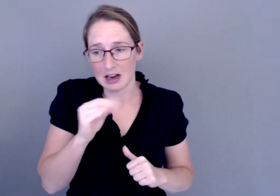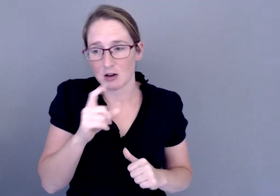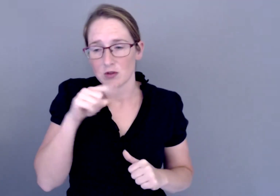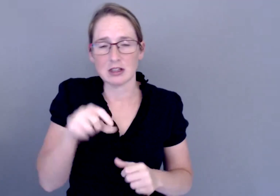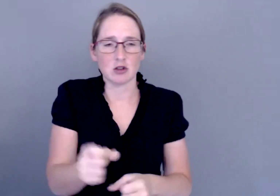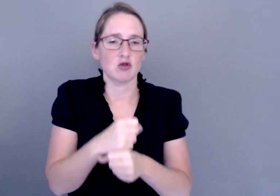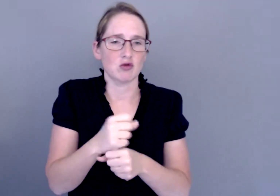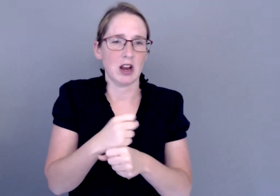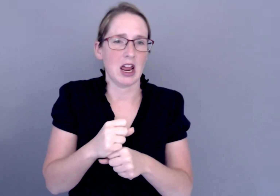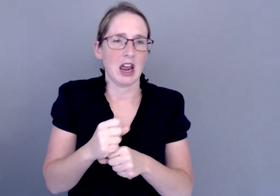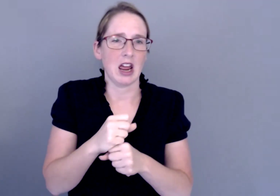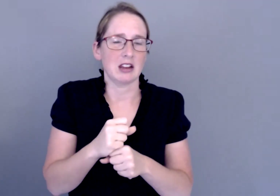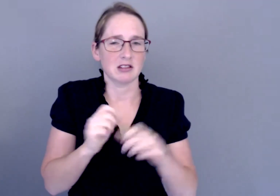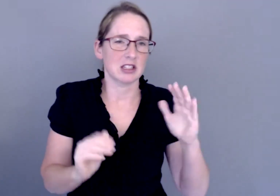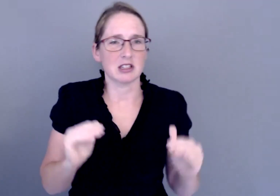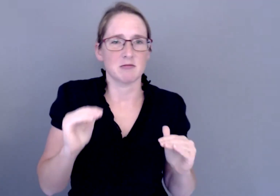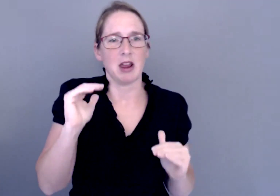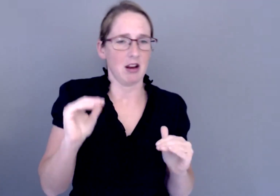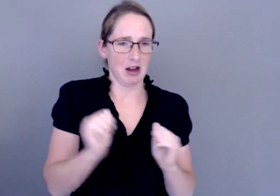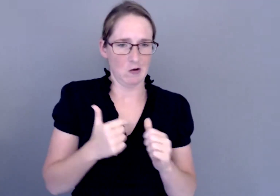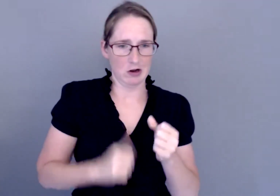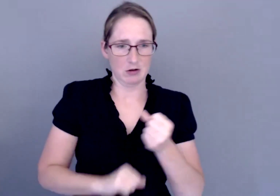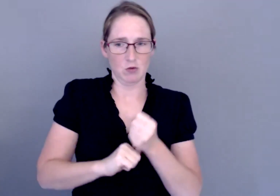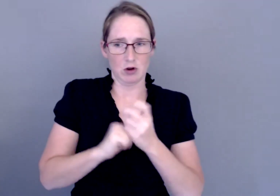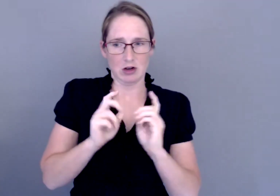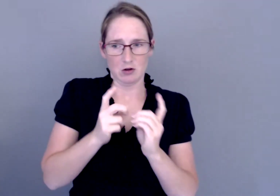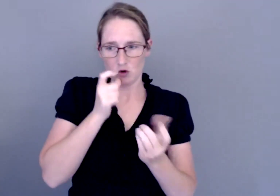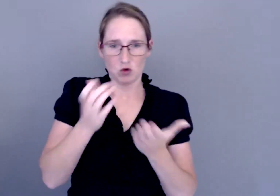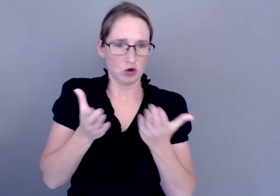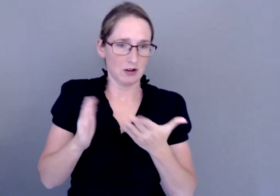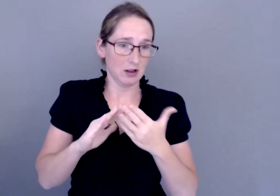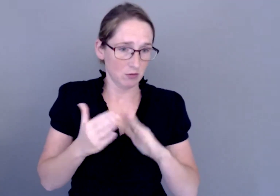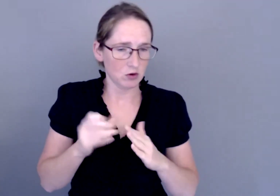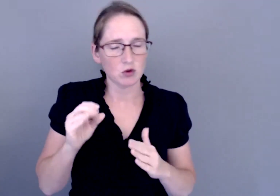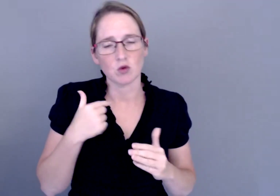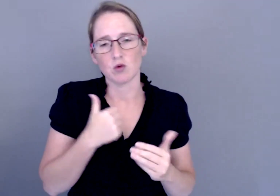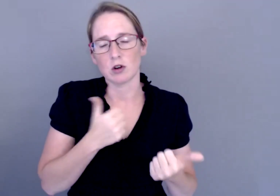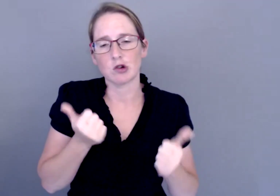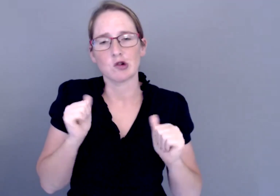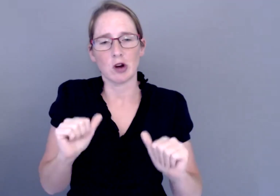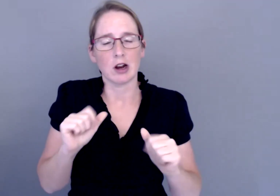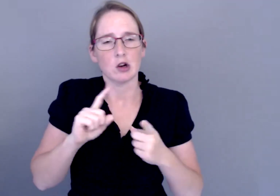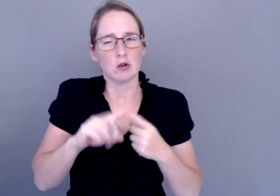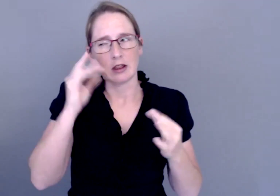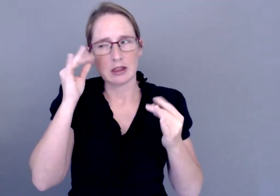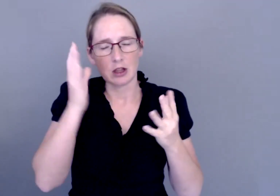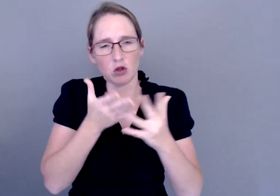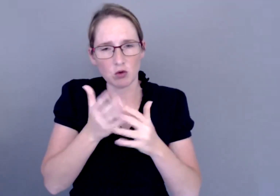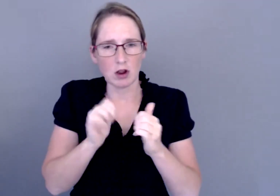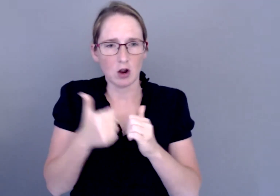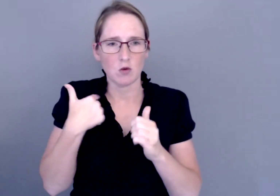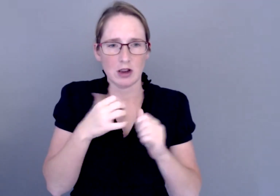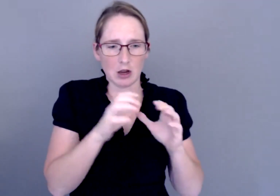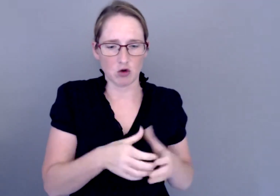creates disparity in how we're able to support districts who are serving community. So we're trying to think through how we can group